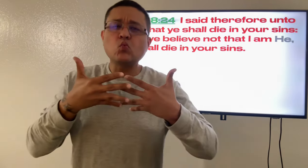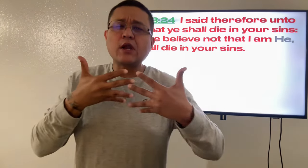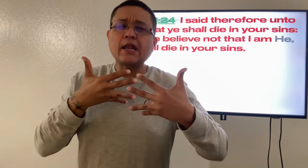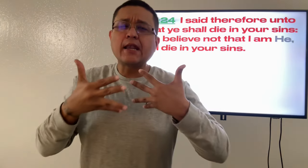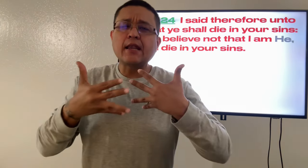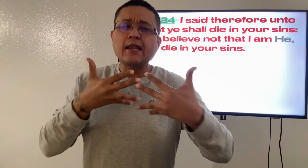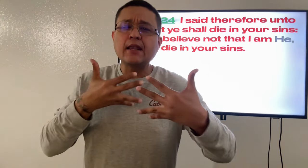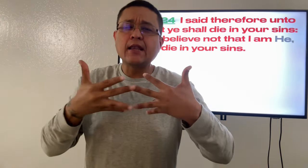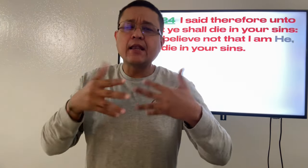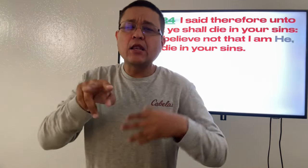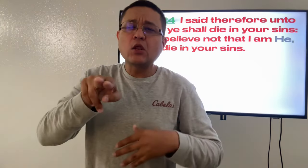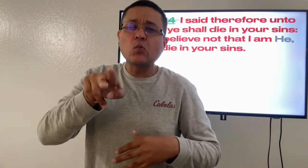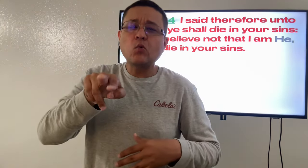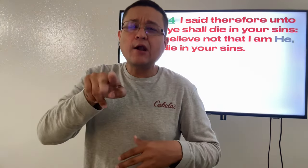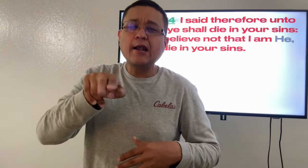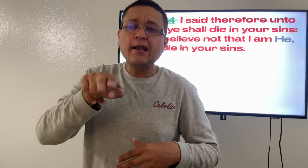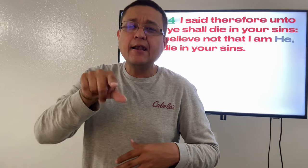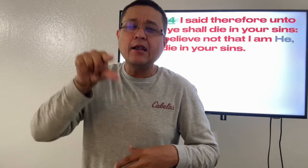And you see that color gray there.